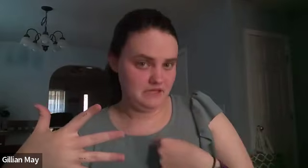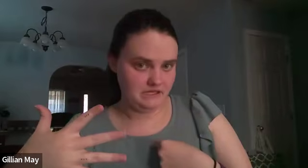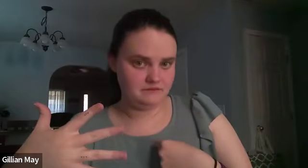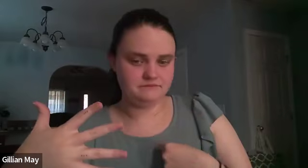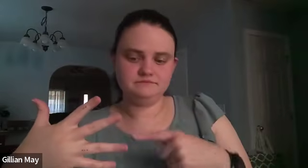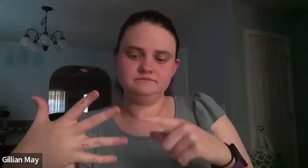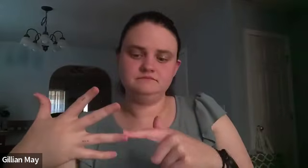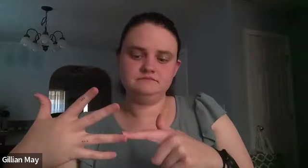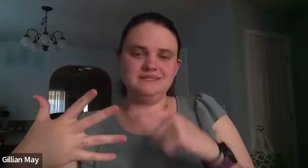me,